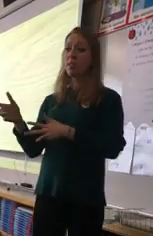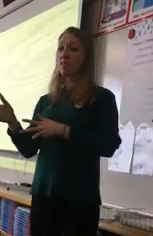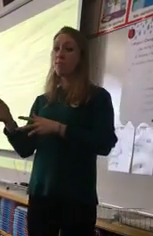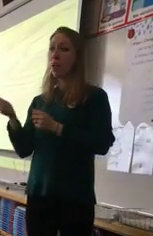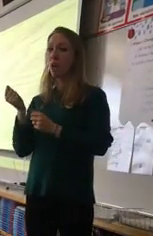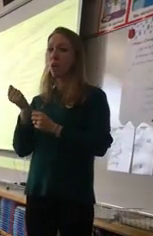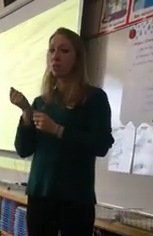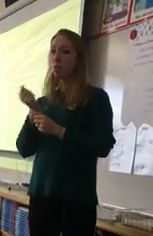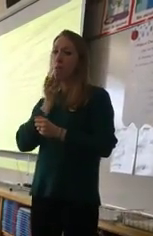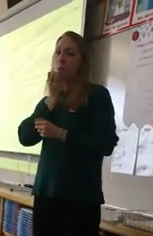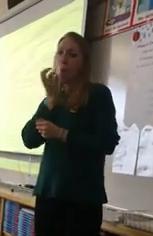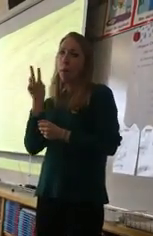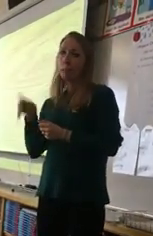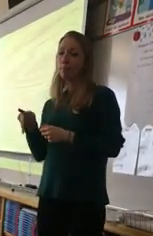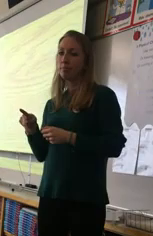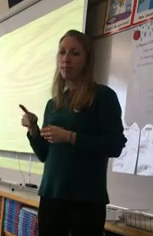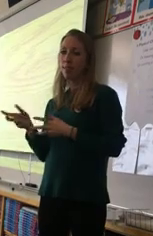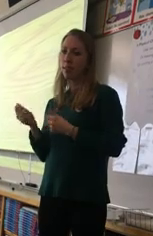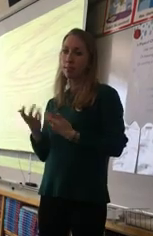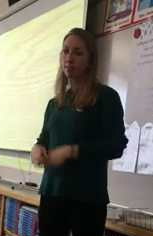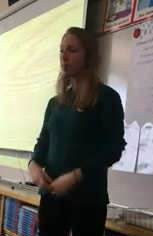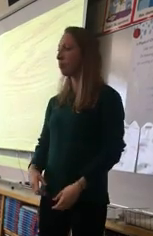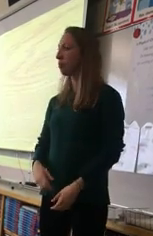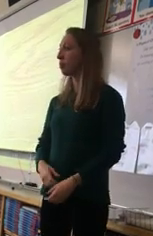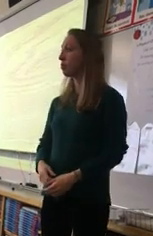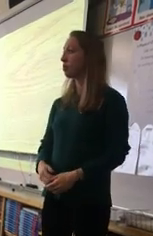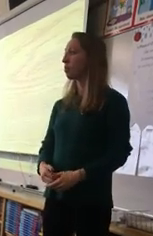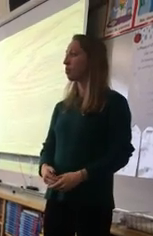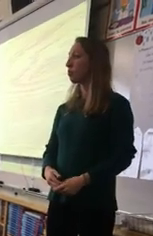It's been the weekend. We're going to practice. Yeah, we do. It's Lily. That's why I'm not.